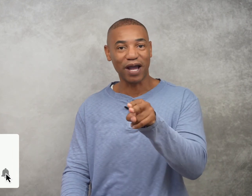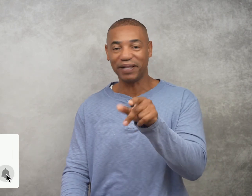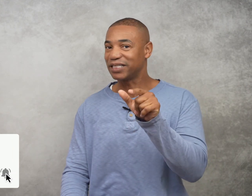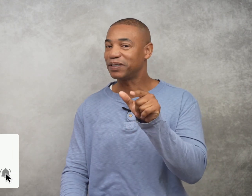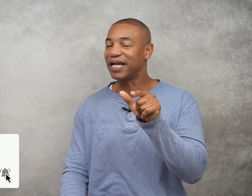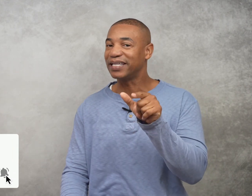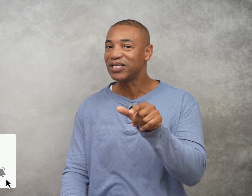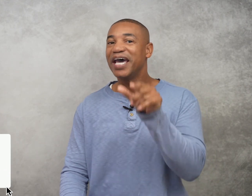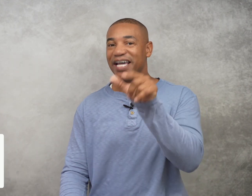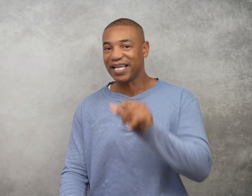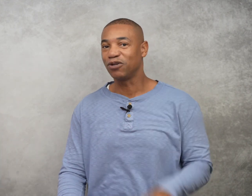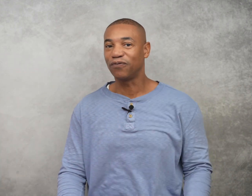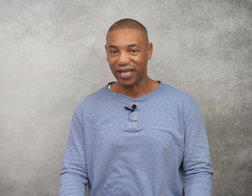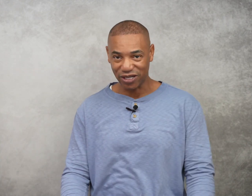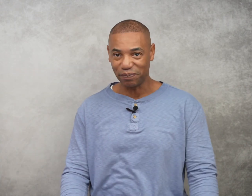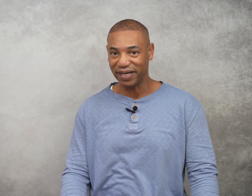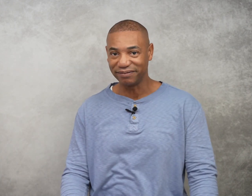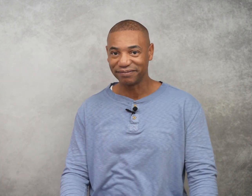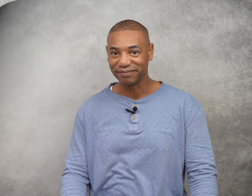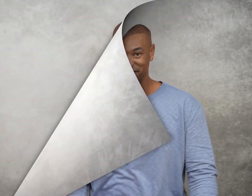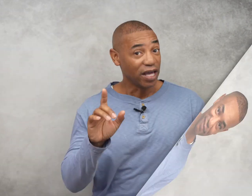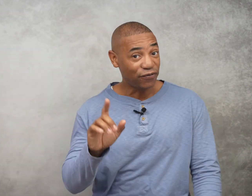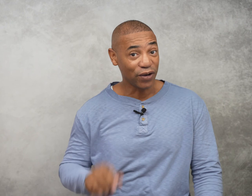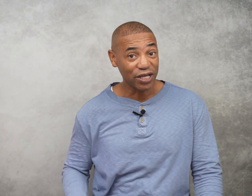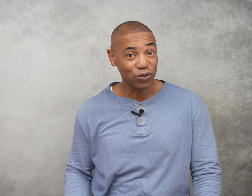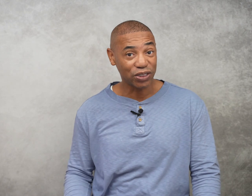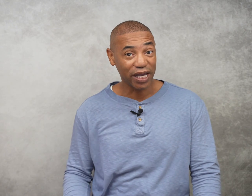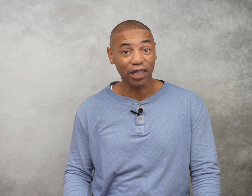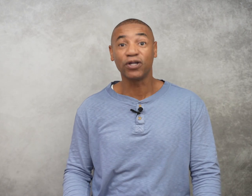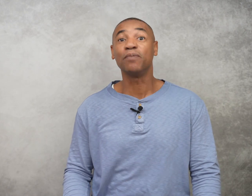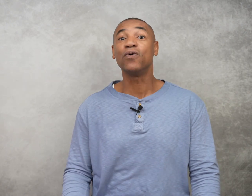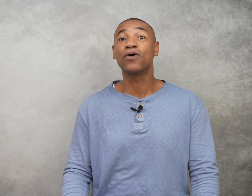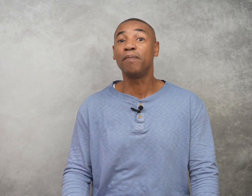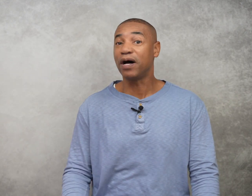Last but not least, hit that notification button. If you're interested in learning more about